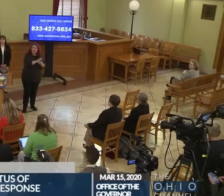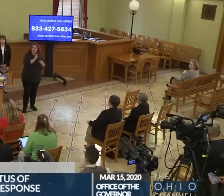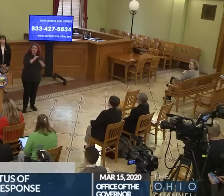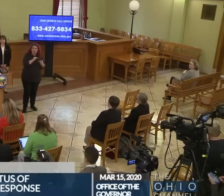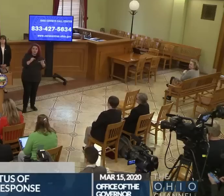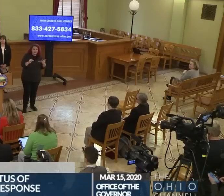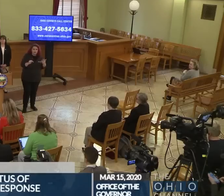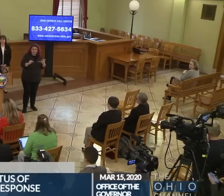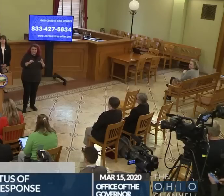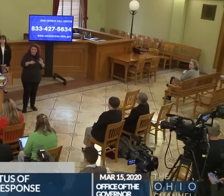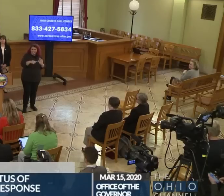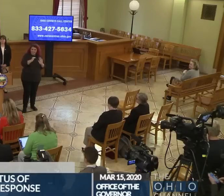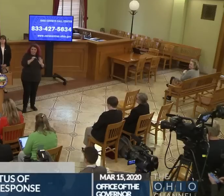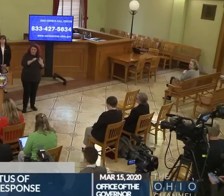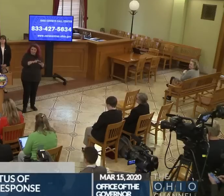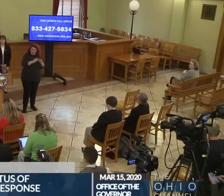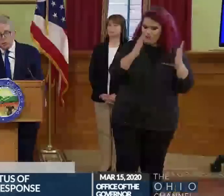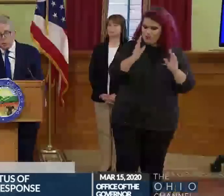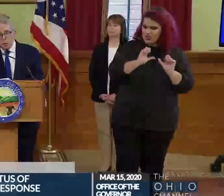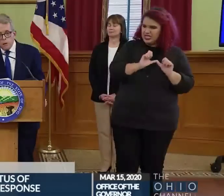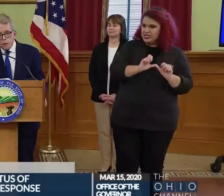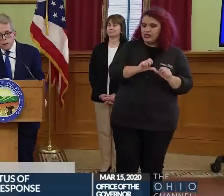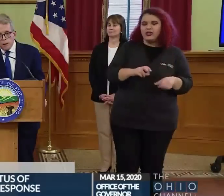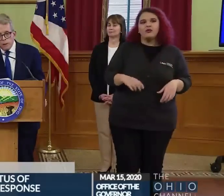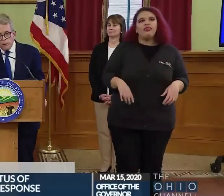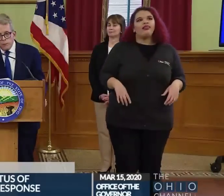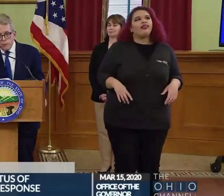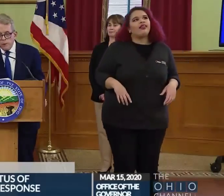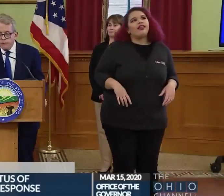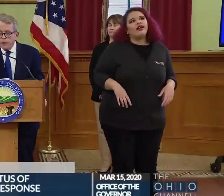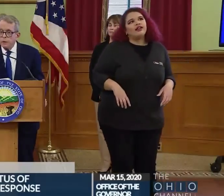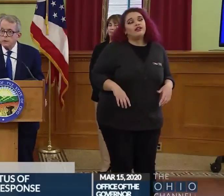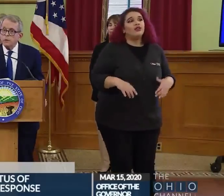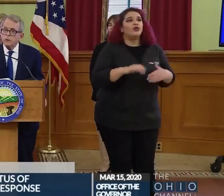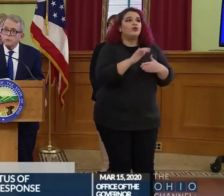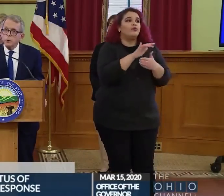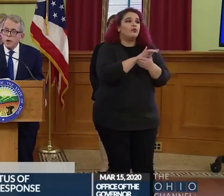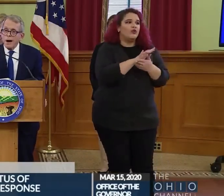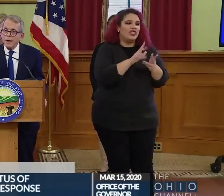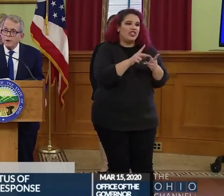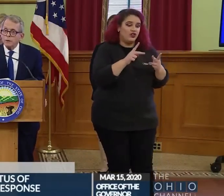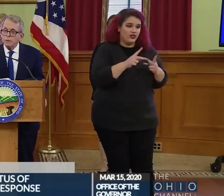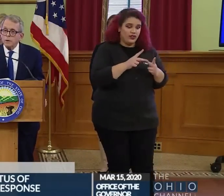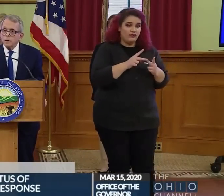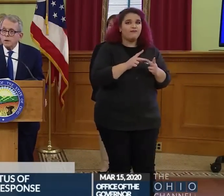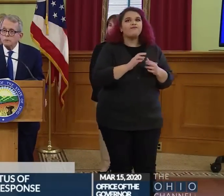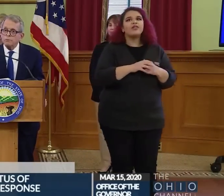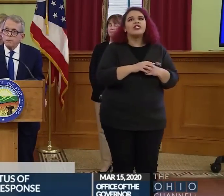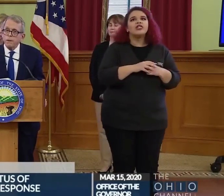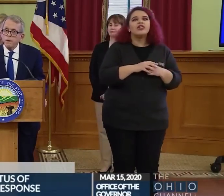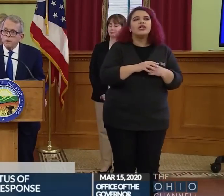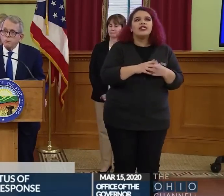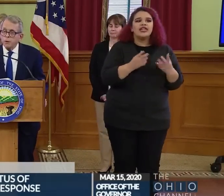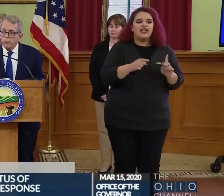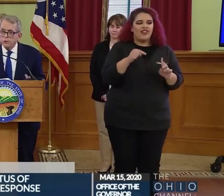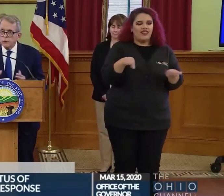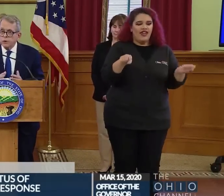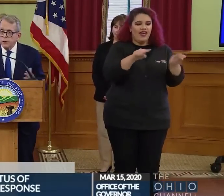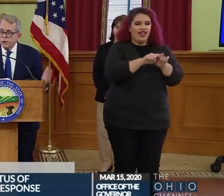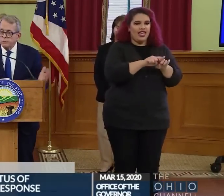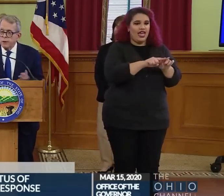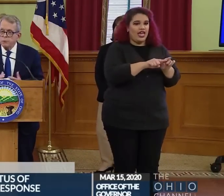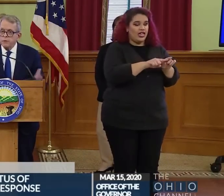no? Well, movie theaters, if they can comply, but what